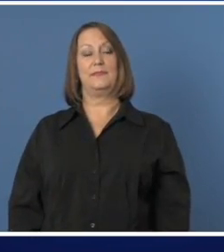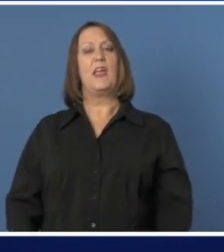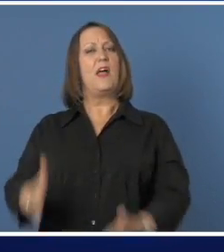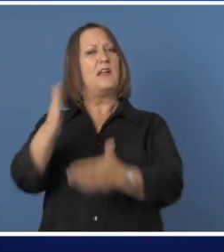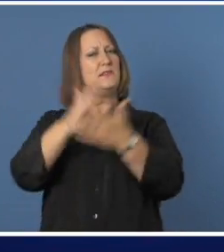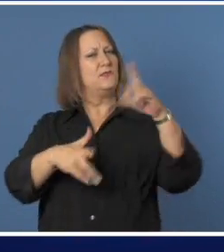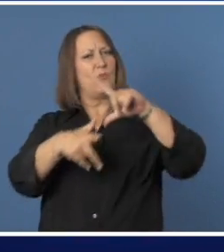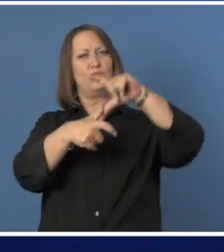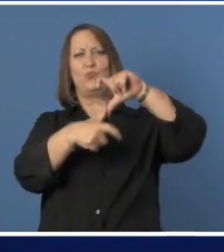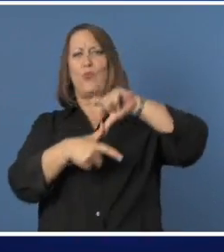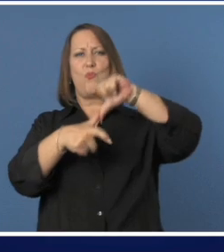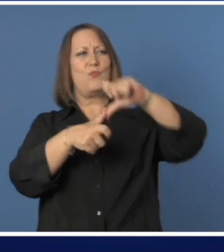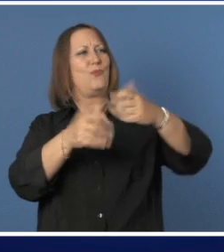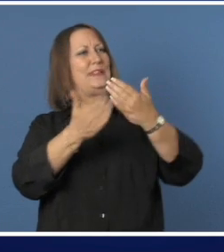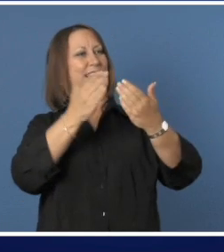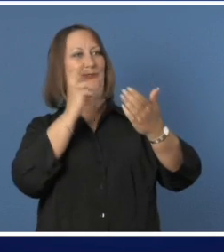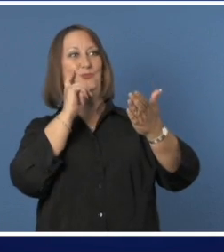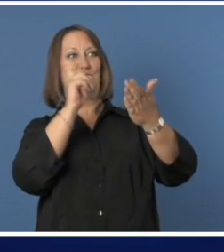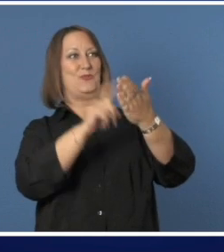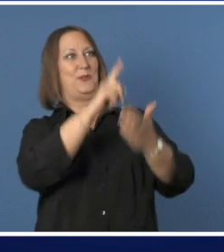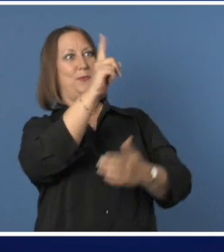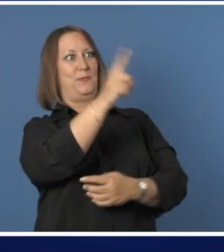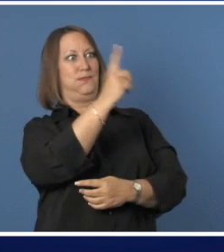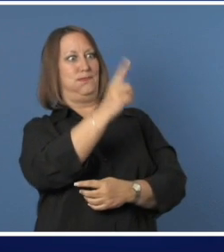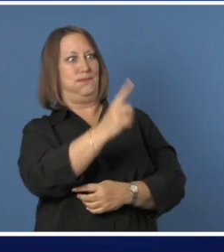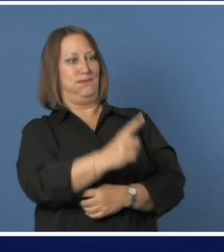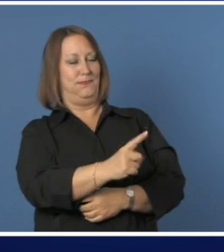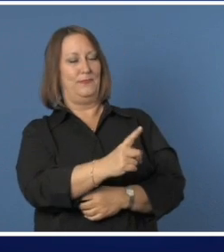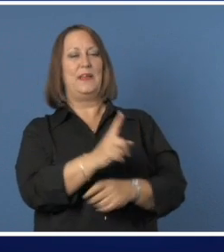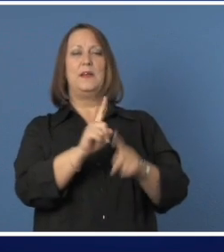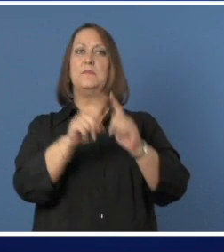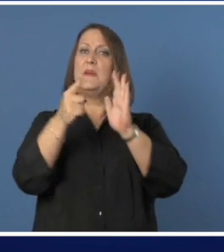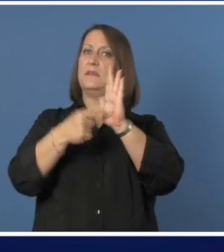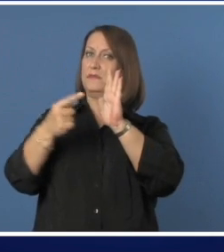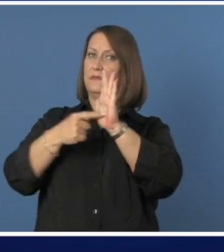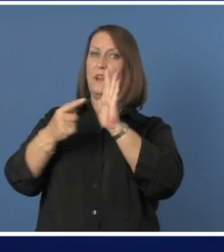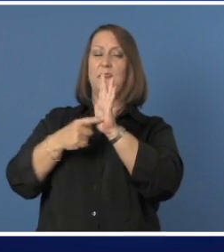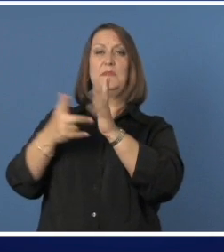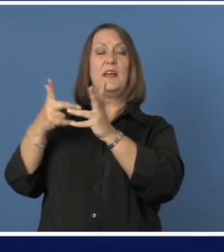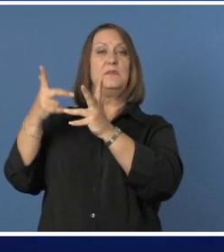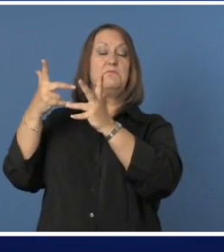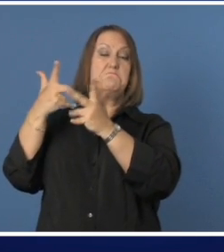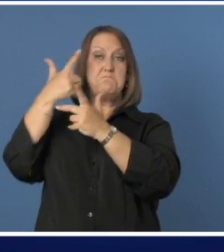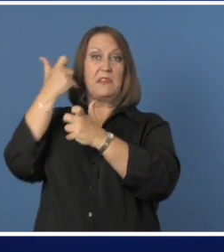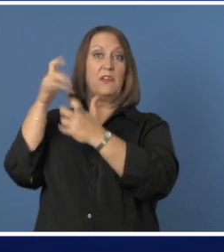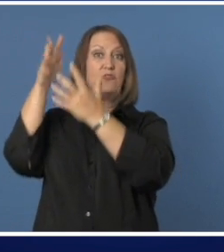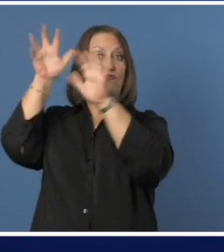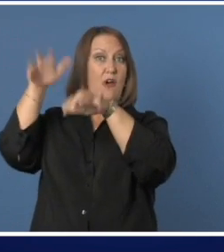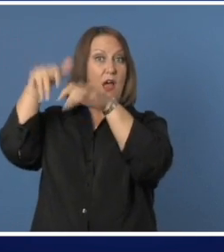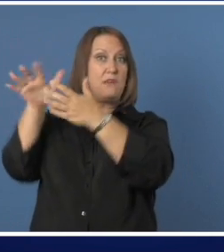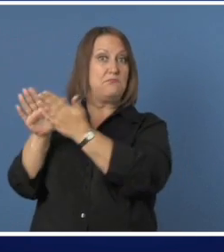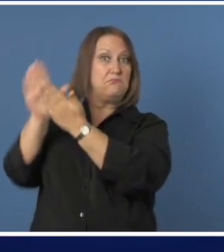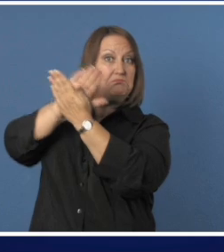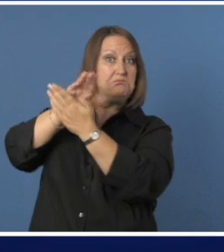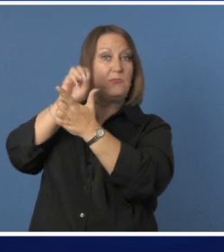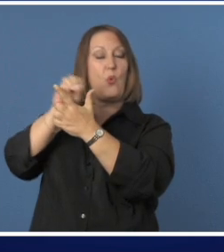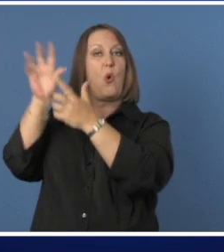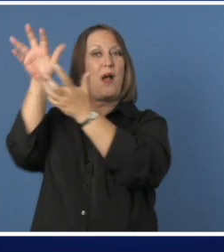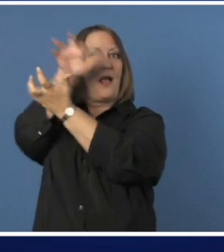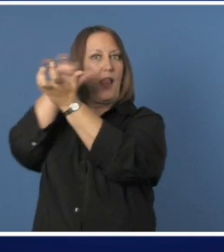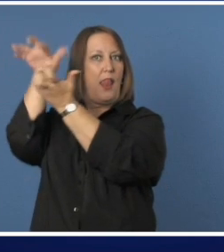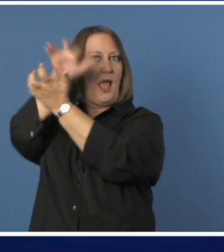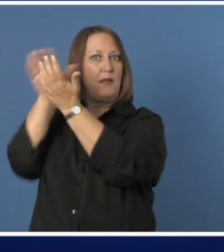some tornadoes are clearly visible while rain and nearby low-hanging clouds obscure others